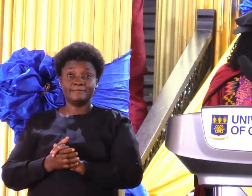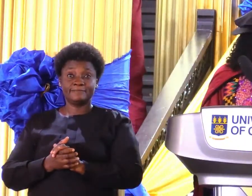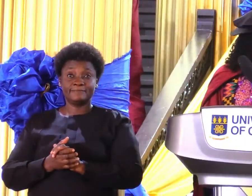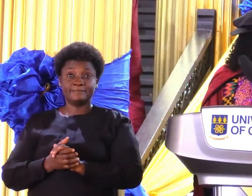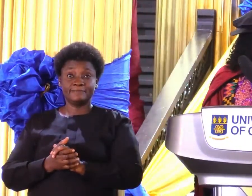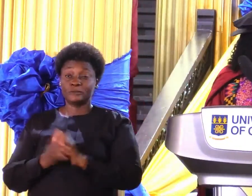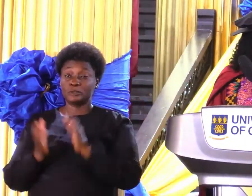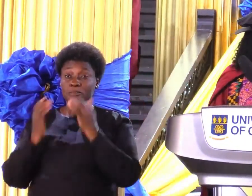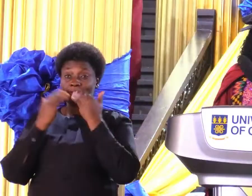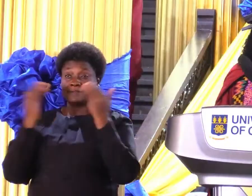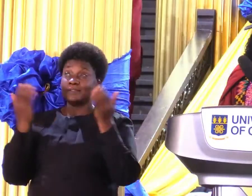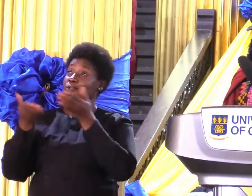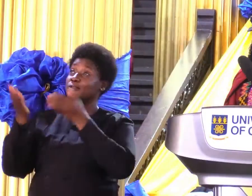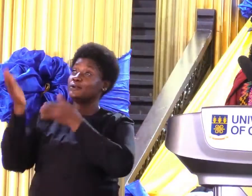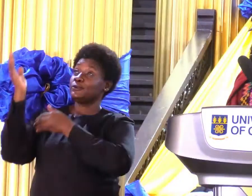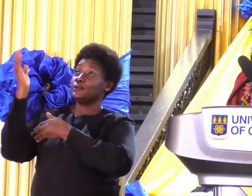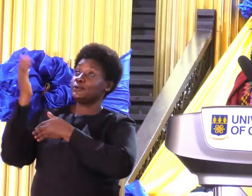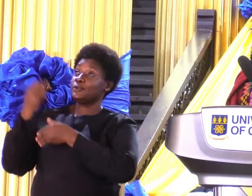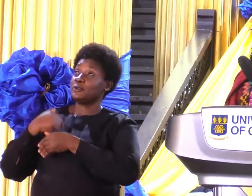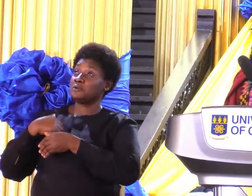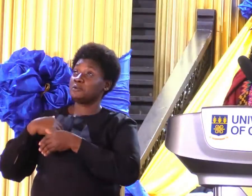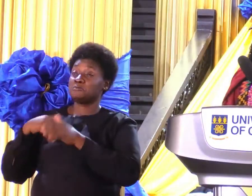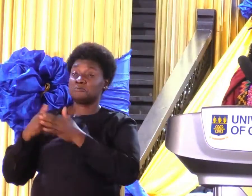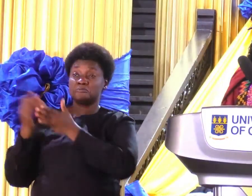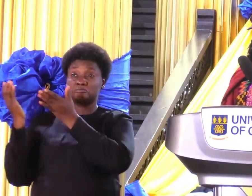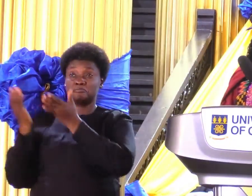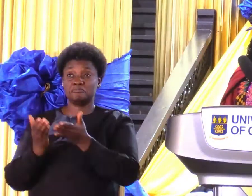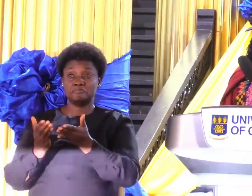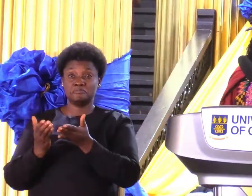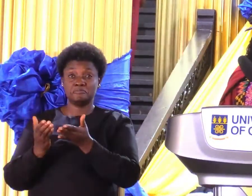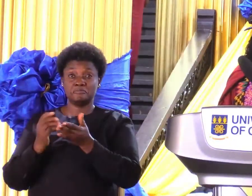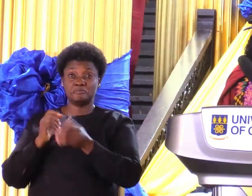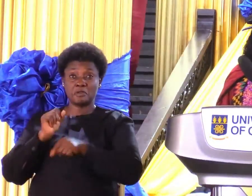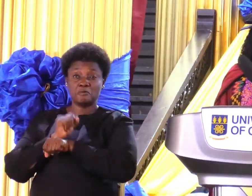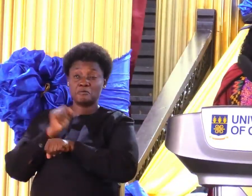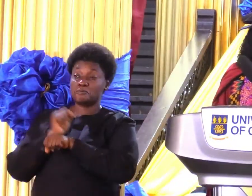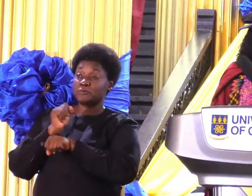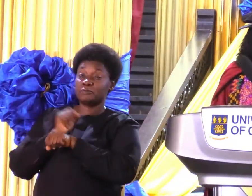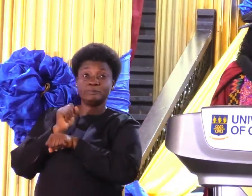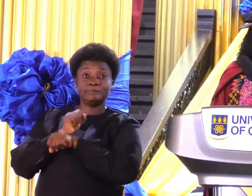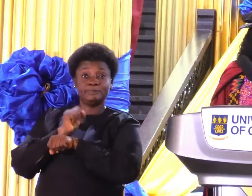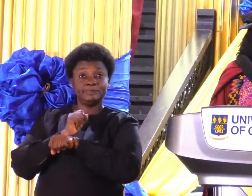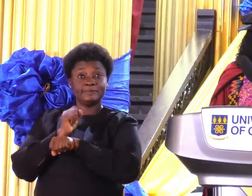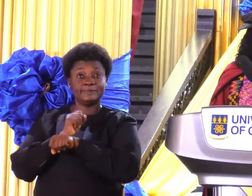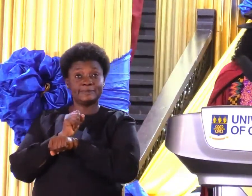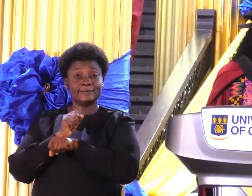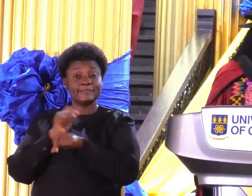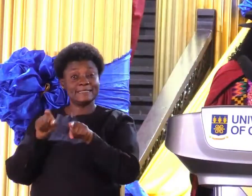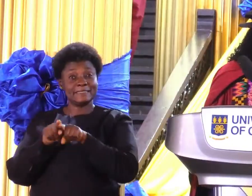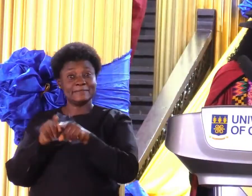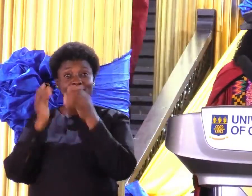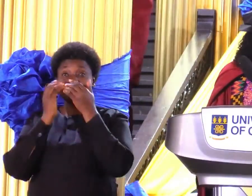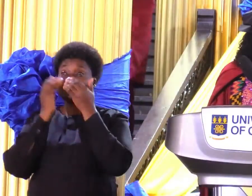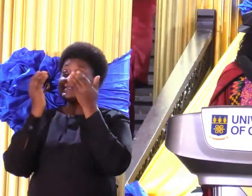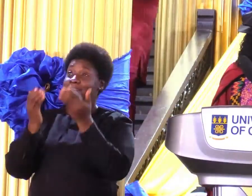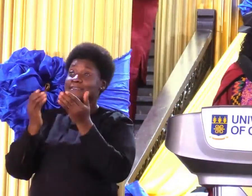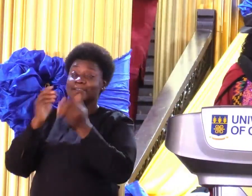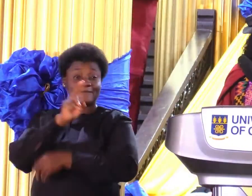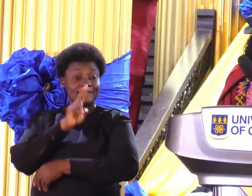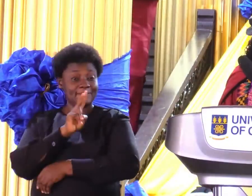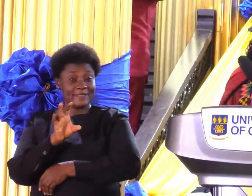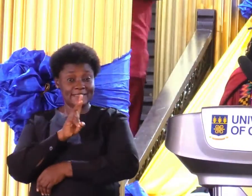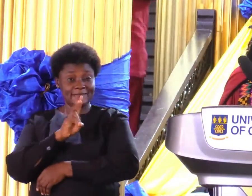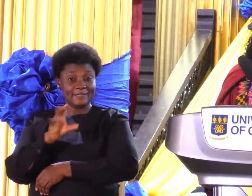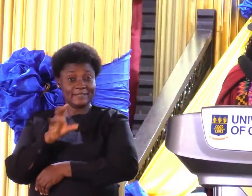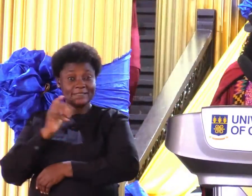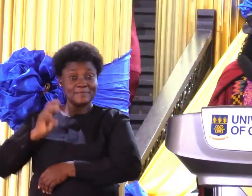I thank God for how far He has brought me in my career. And I thank you, Vice Chancellor,